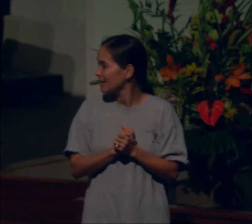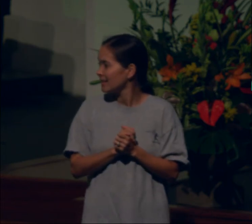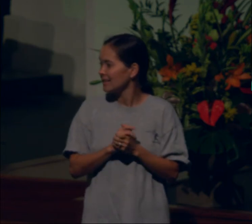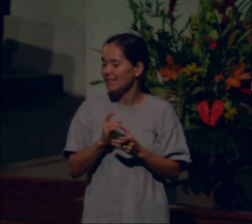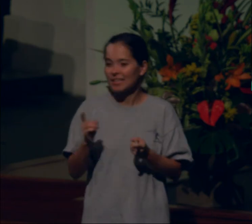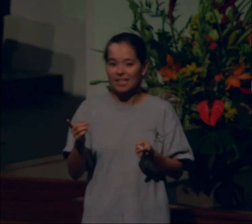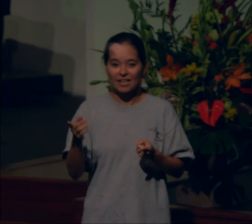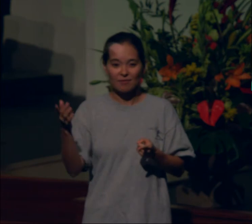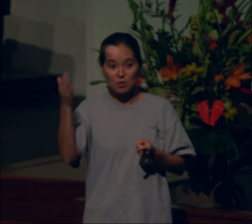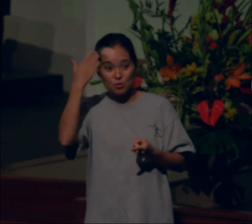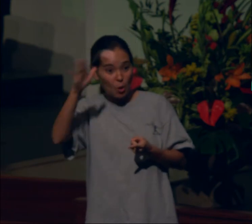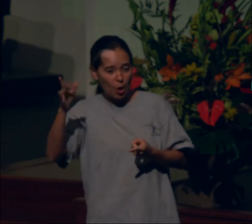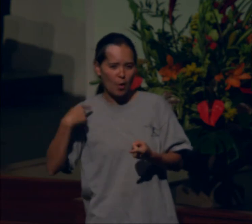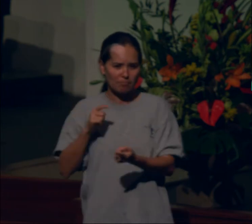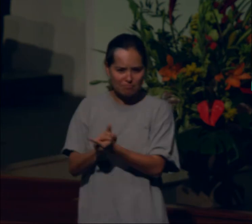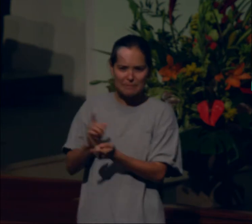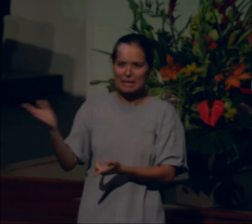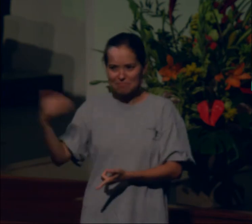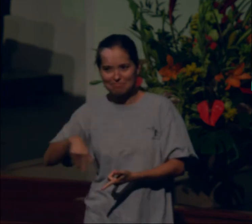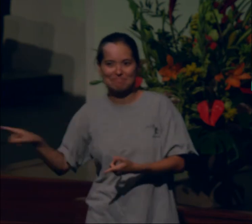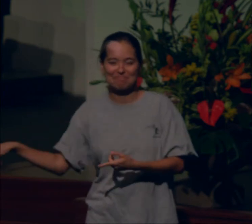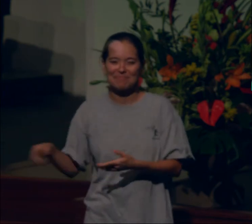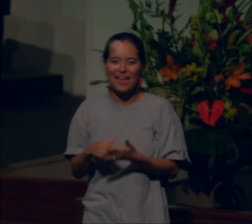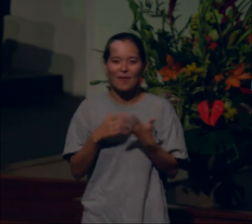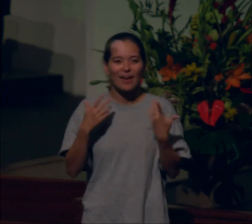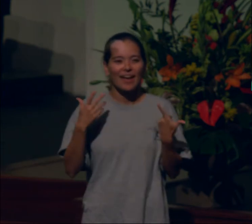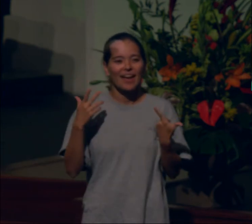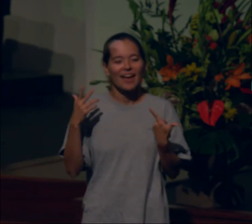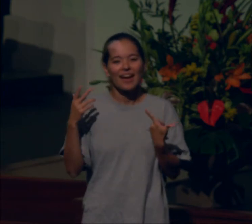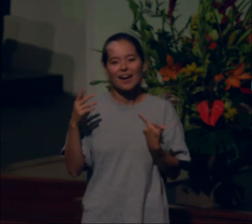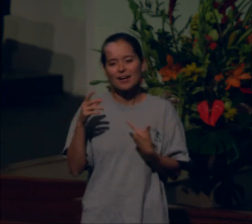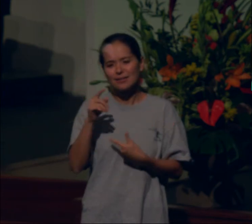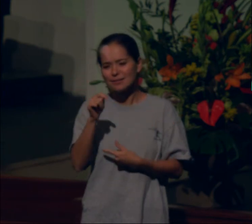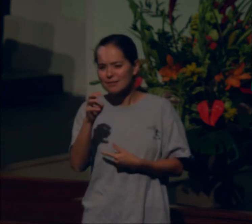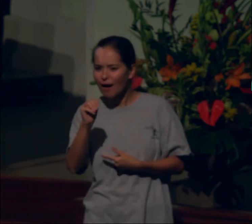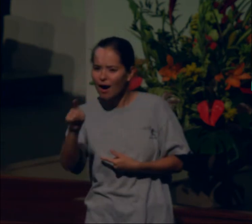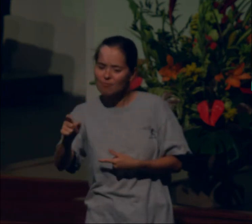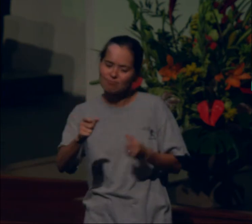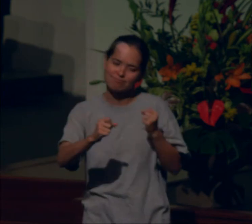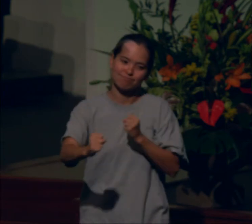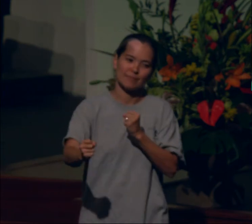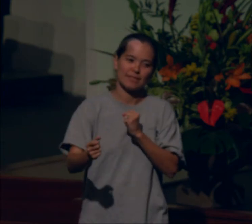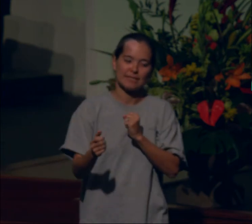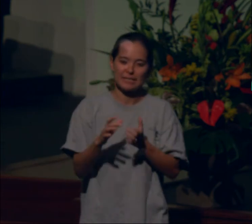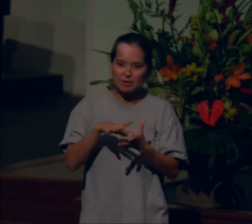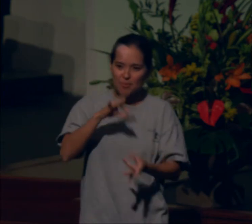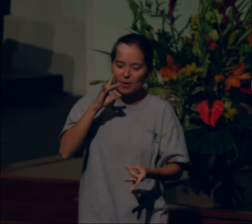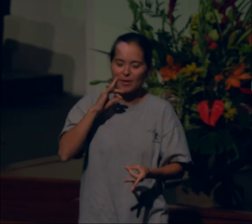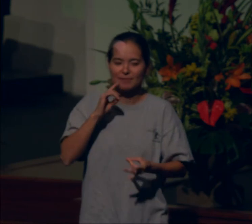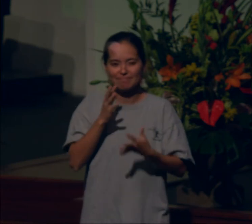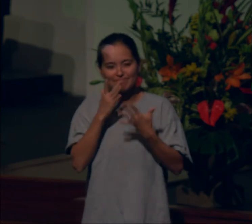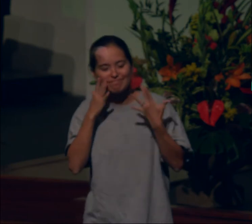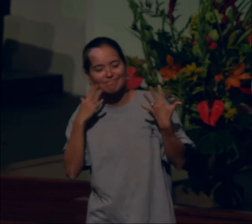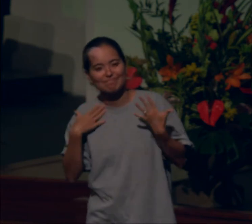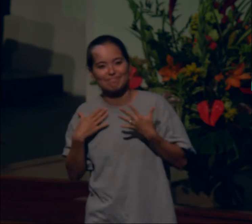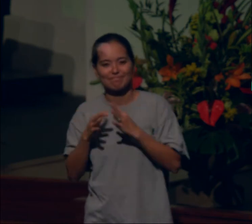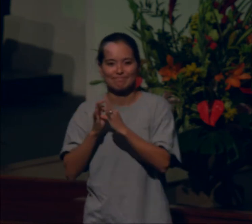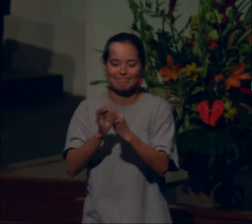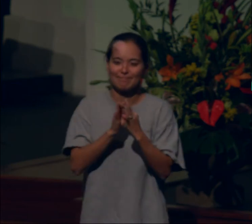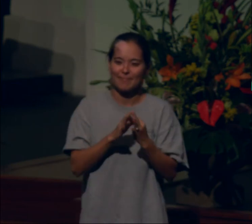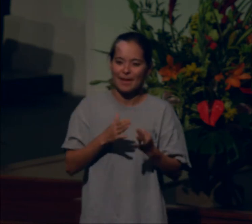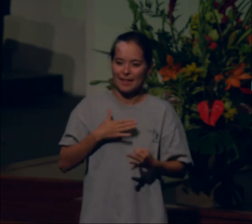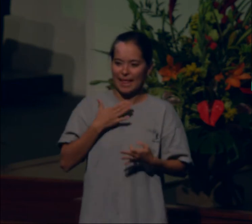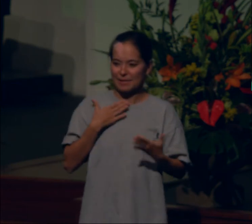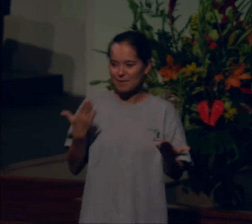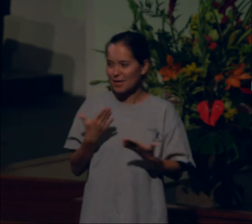Get down here and meet this man. And Tom and Pam, just incredible spirit and gift of hospitality. So glad to be with them, and